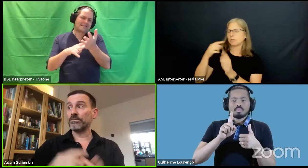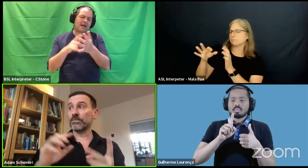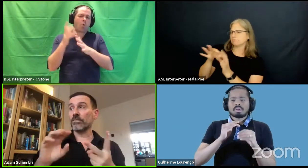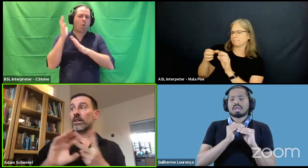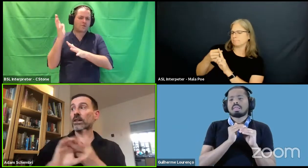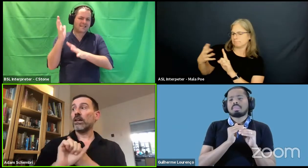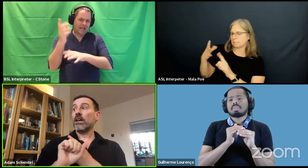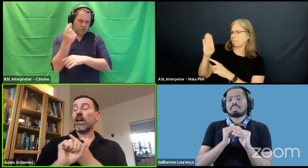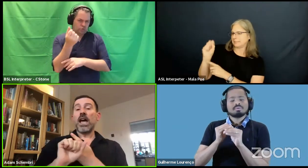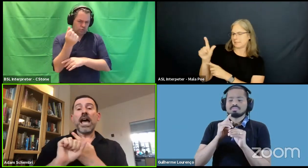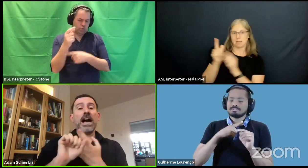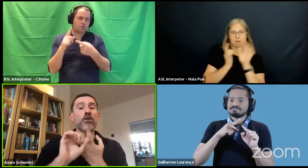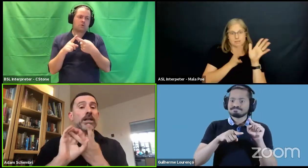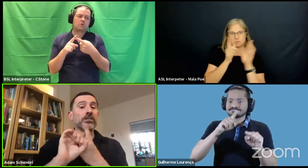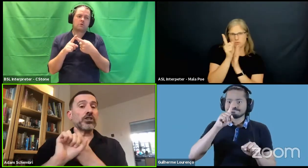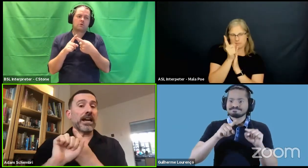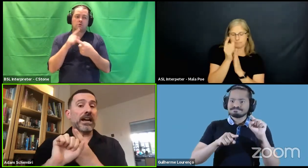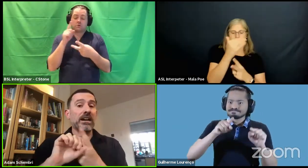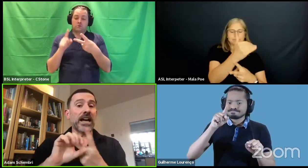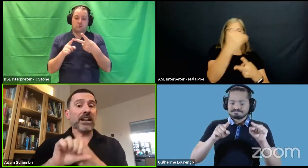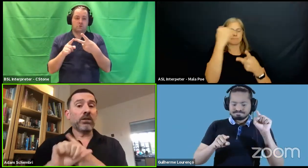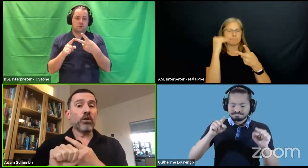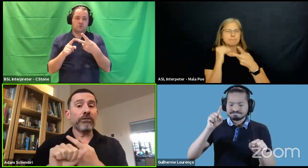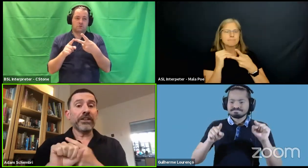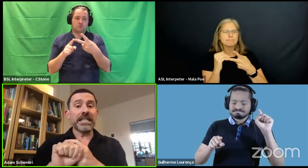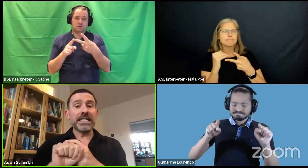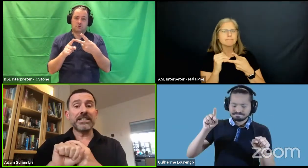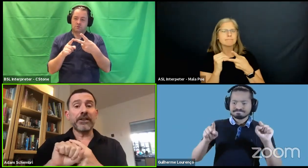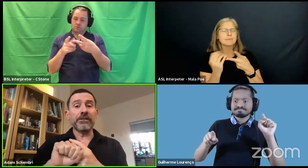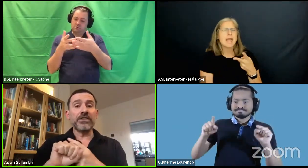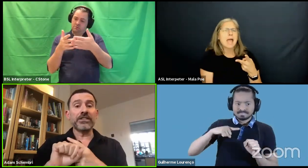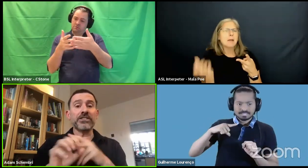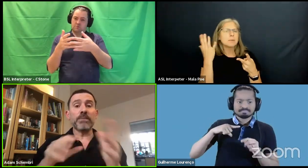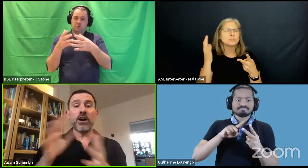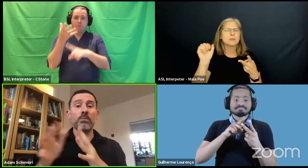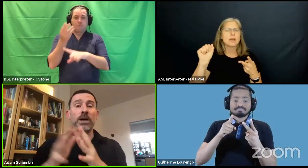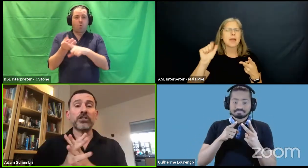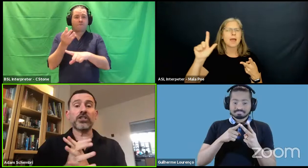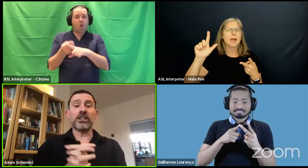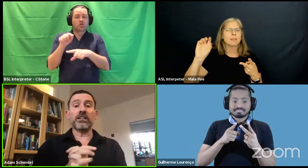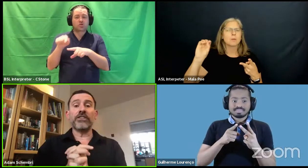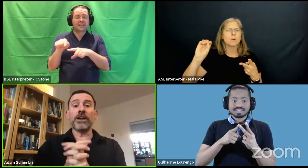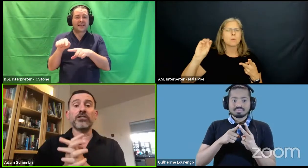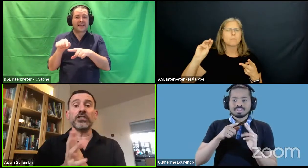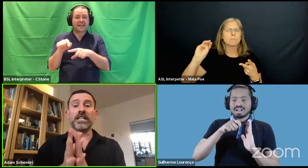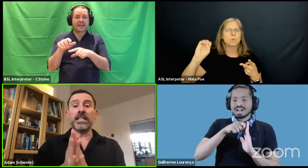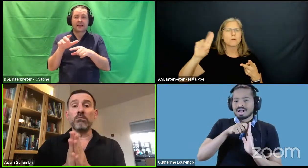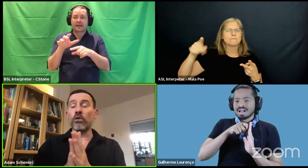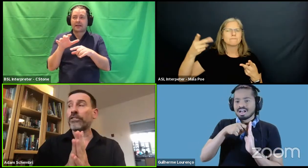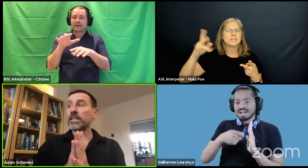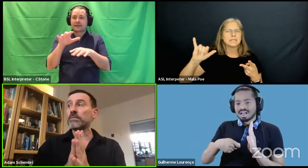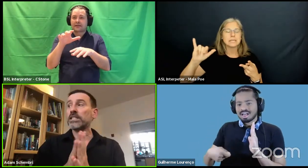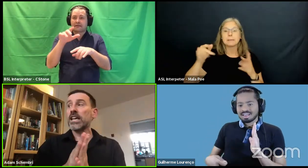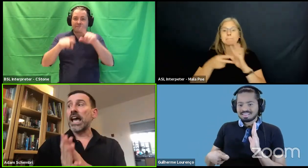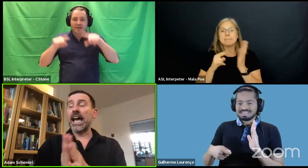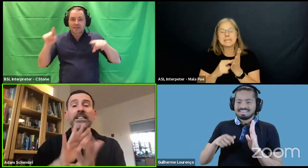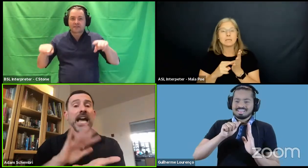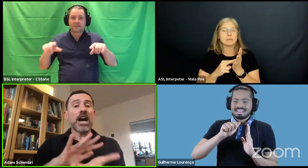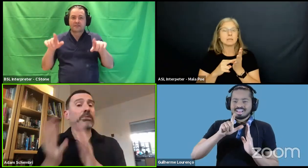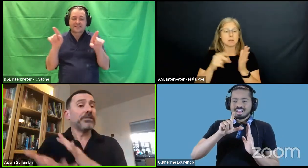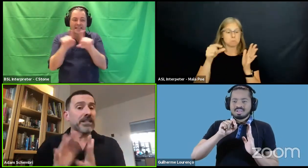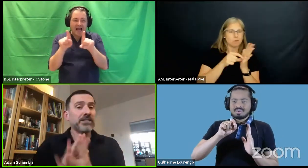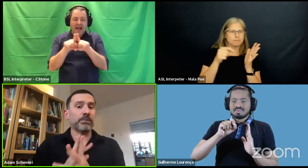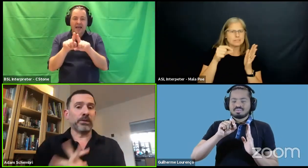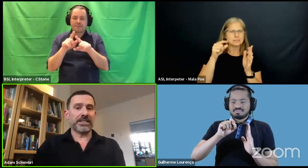moment. How much allomorphy is there in the system? How much variation in morphemes? And